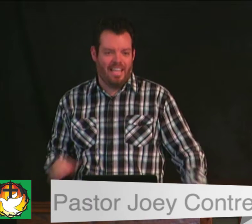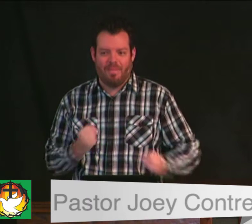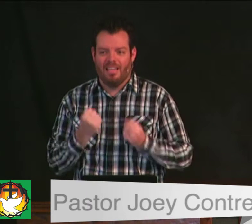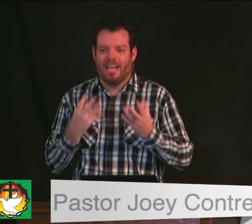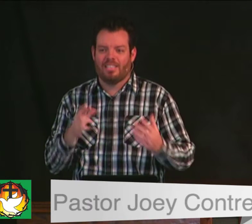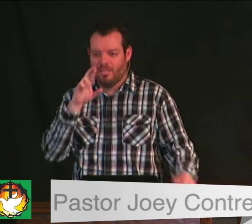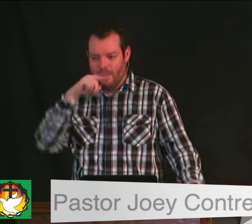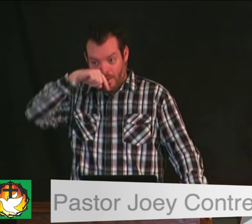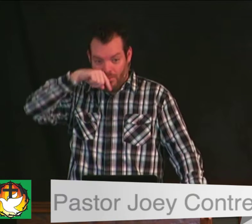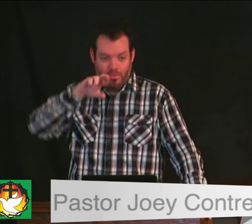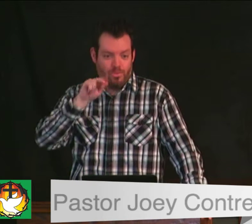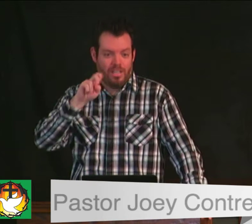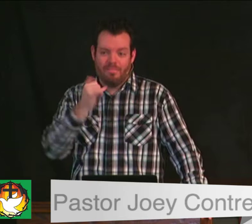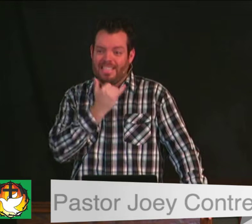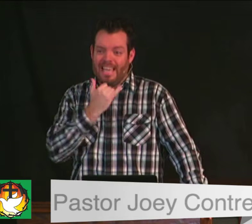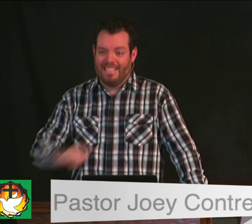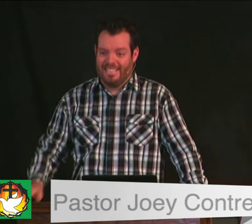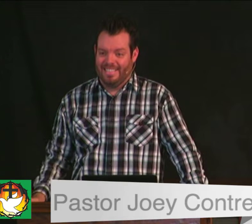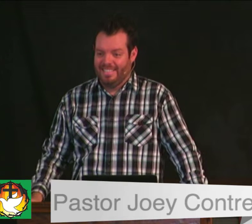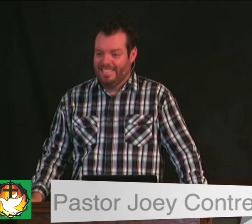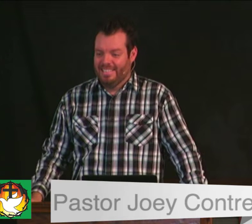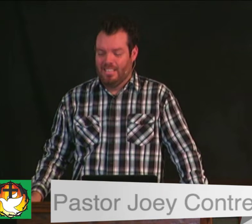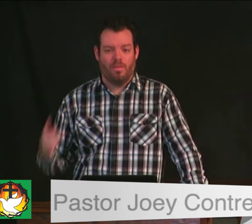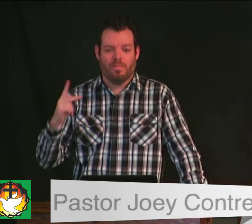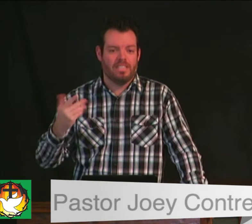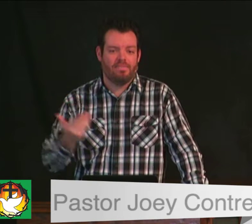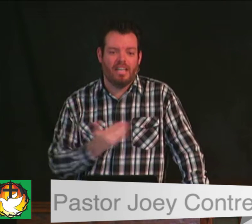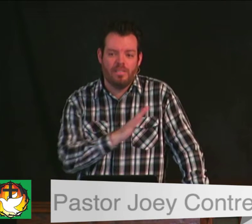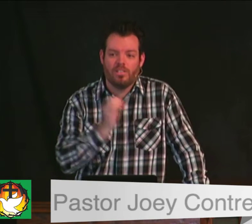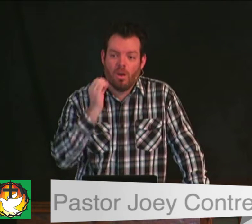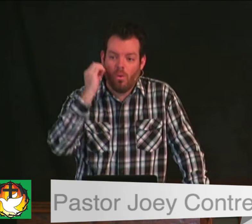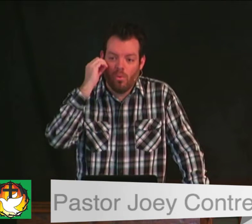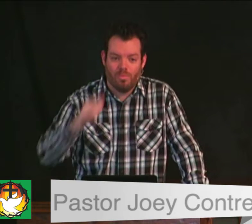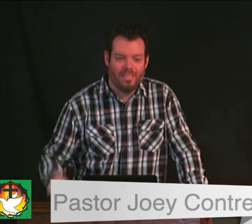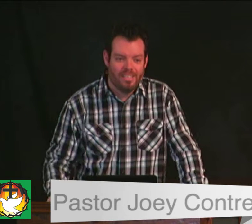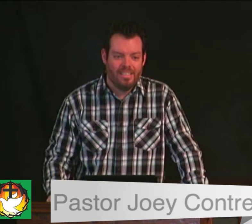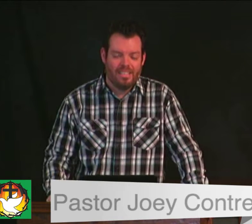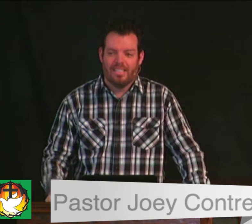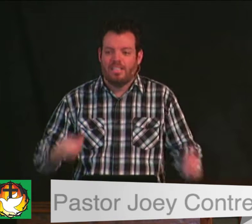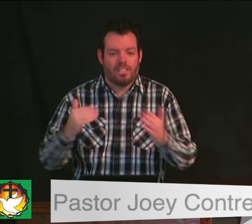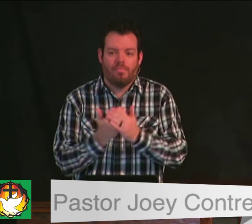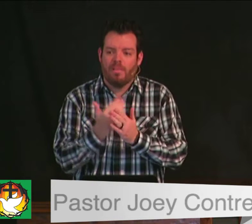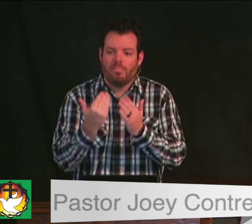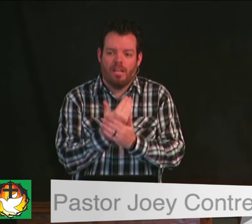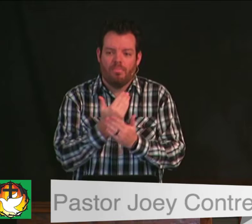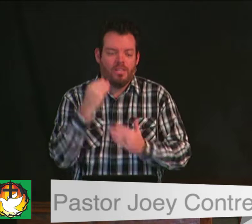I made lots of rookie mistakes. One person invited me to their home. He just bought a brand new